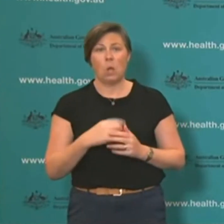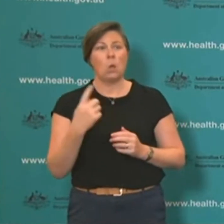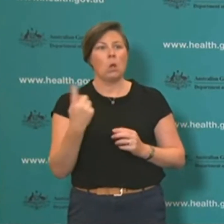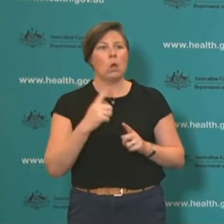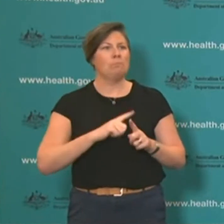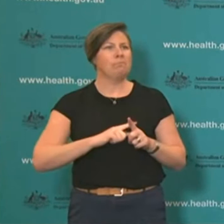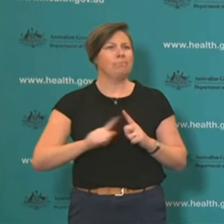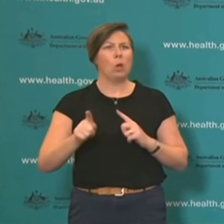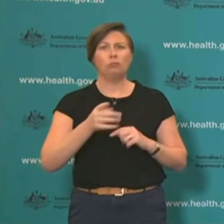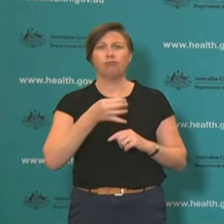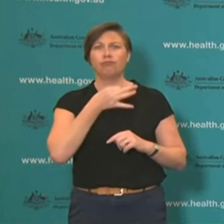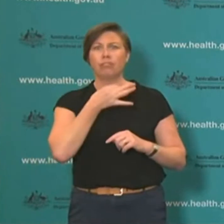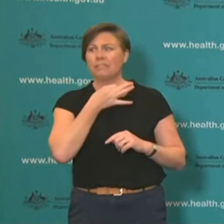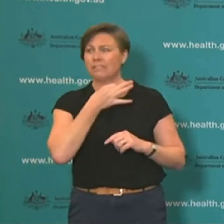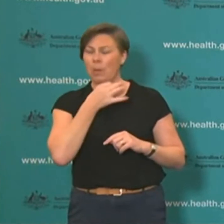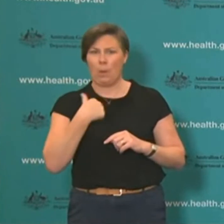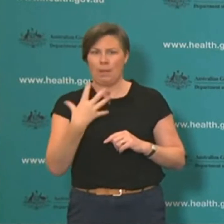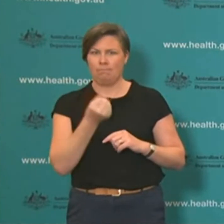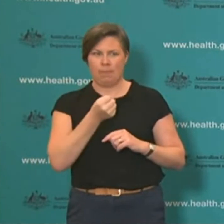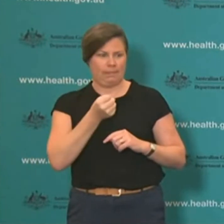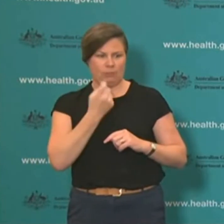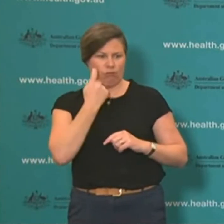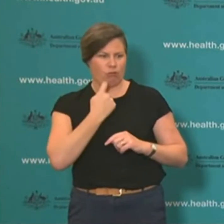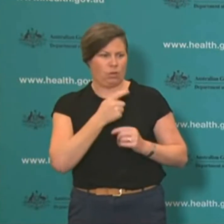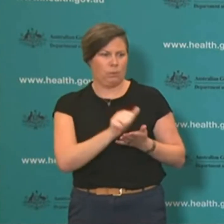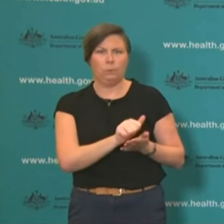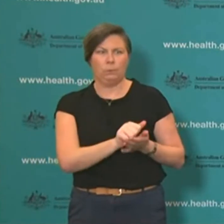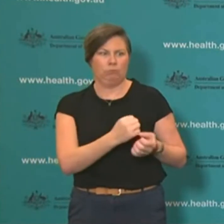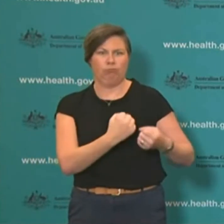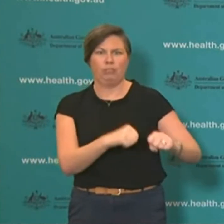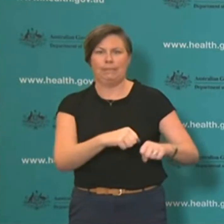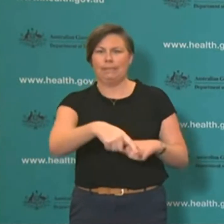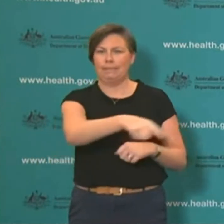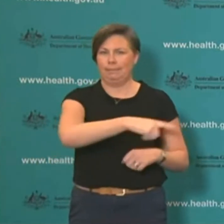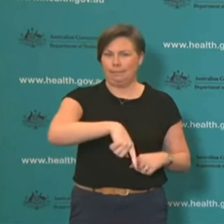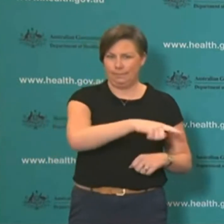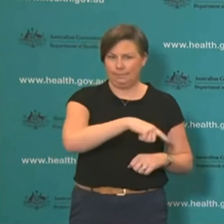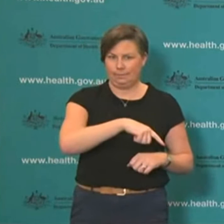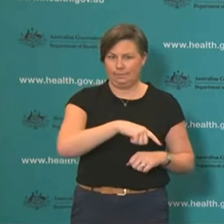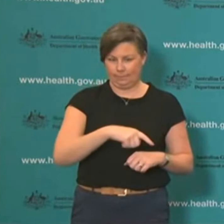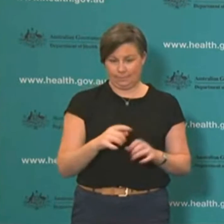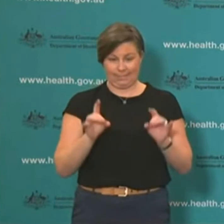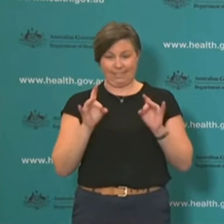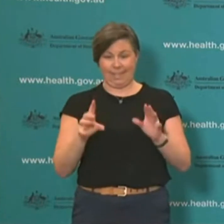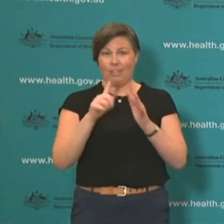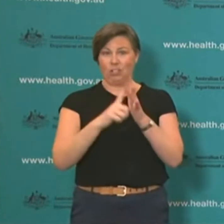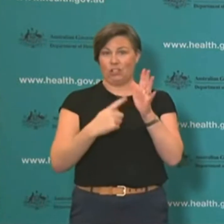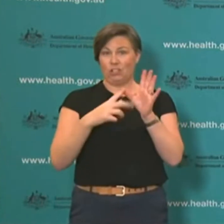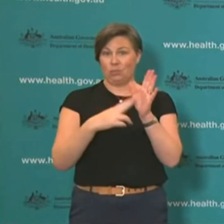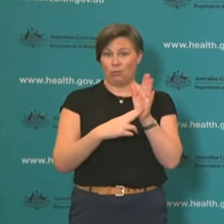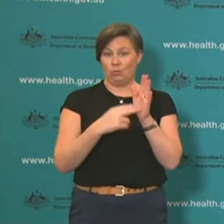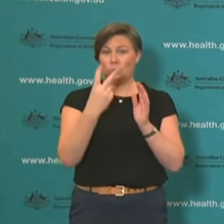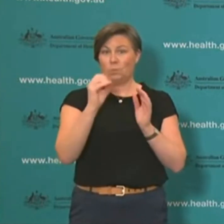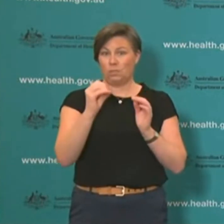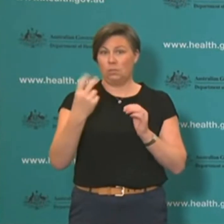vulnerable in the community needed to be protected. From January of 2020, federal and